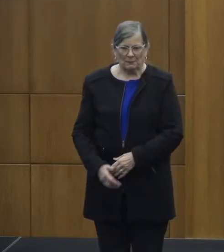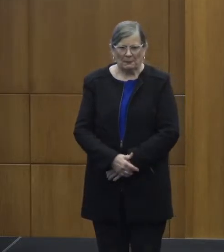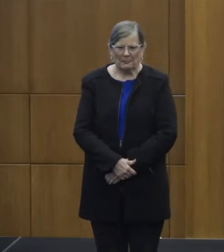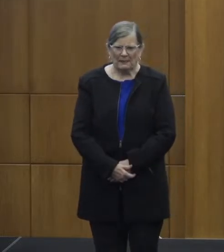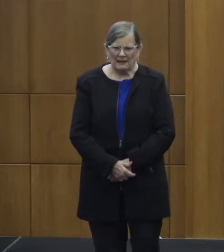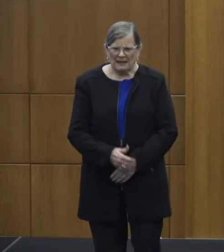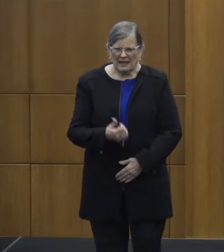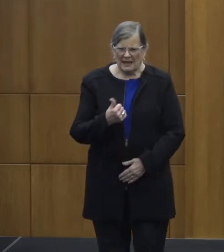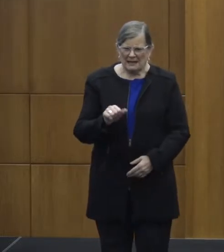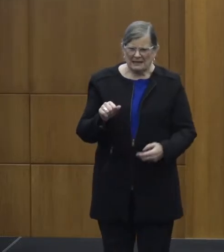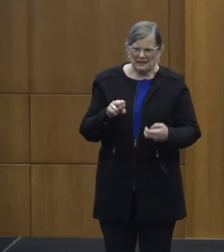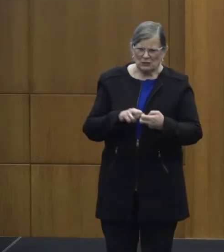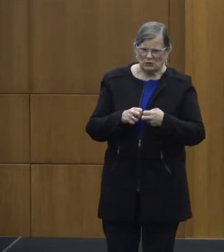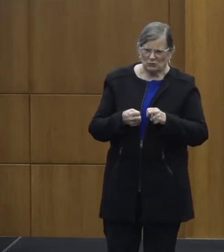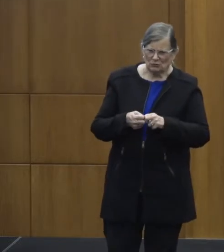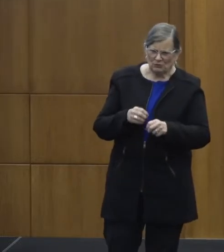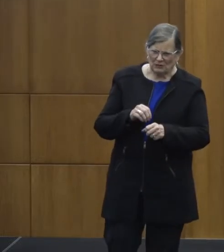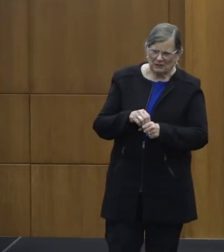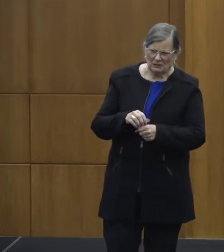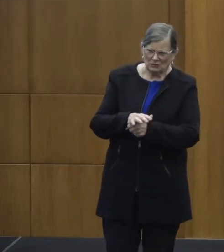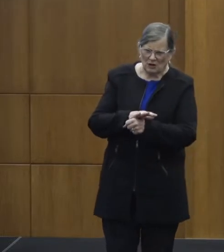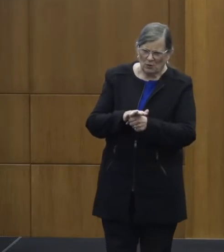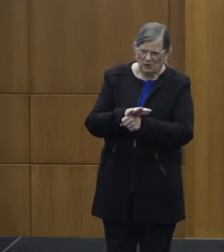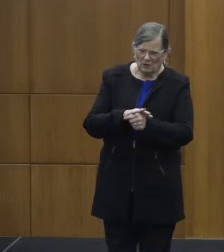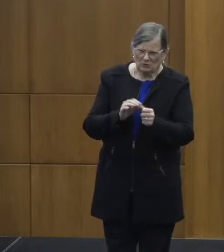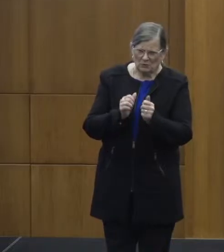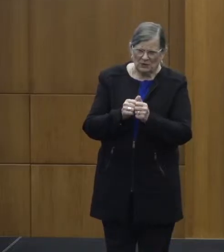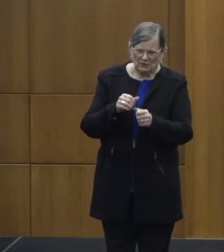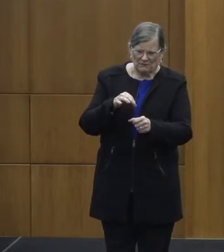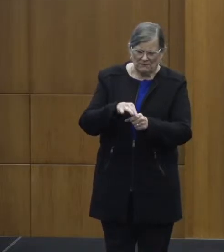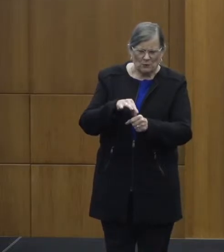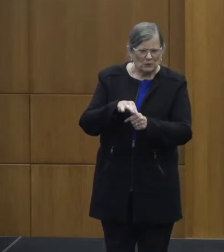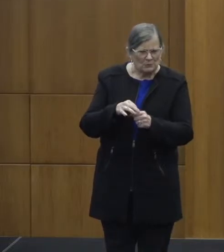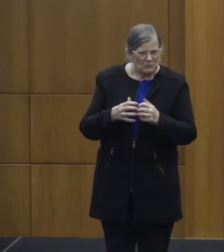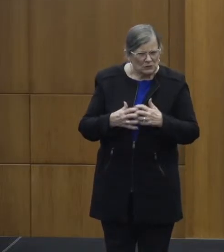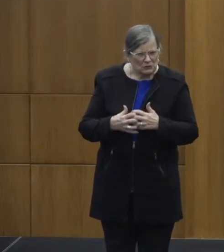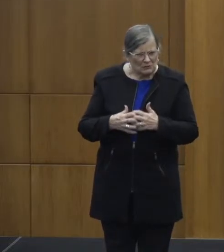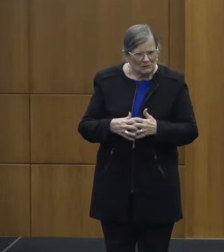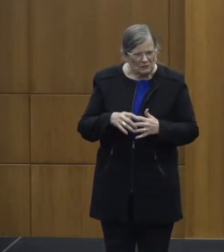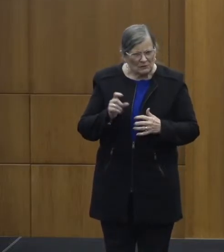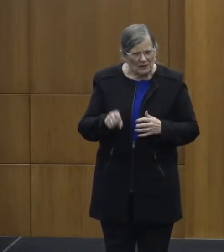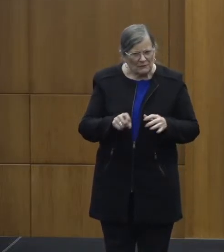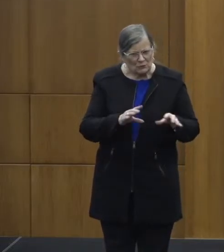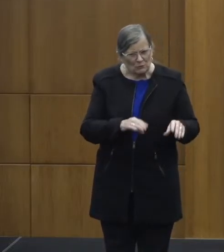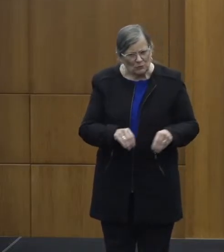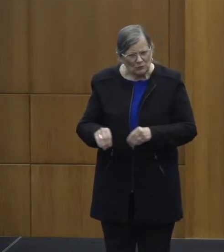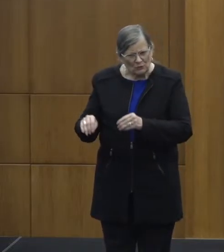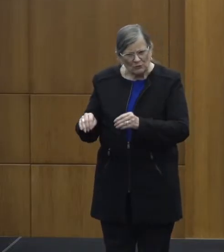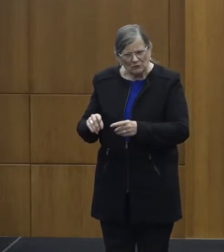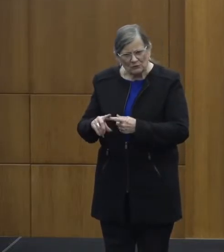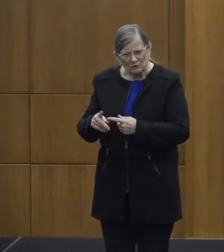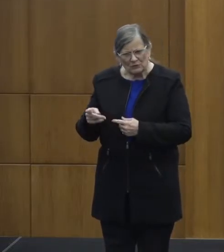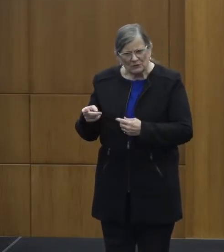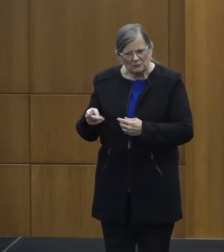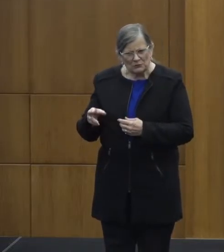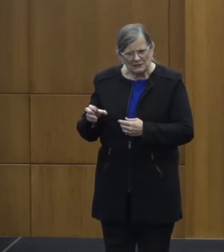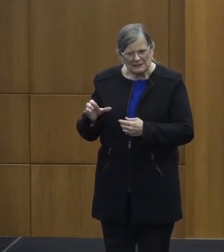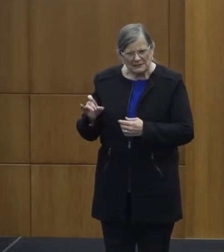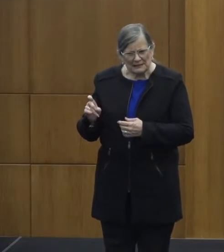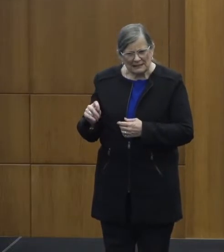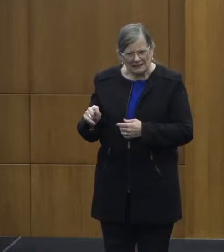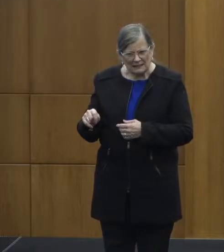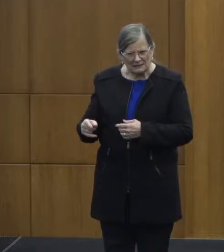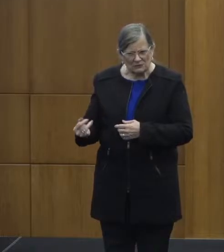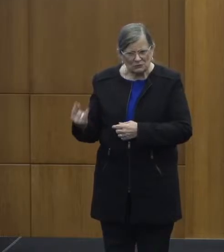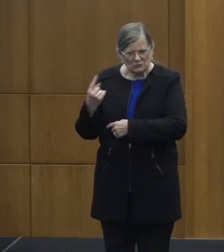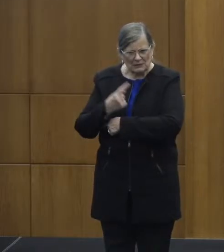issues in localities with voting machines or having to move any precincts today that you can talk about? One of the issues that we were